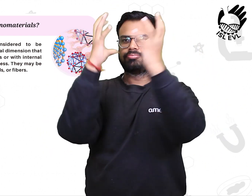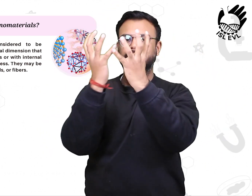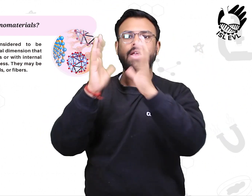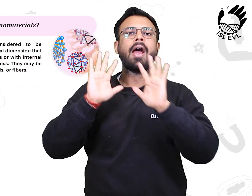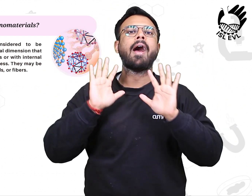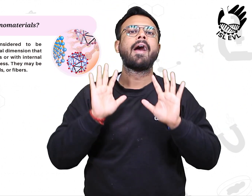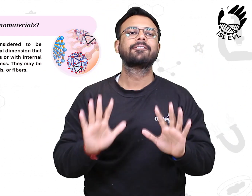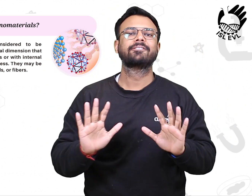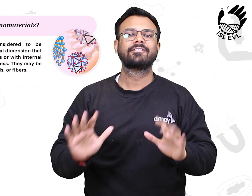tubes,